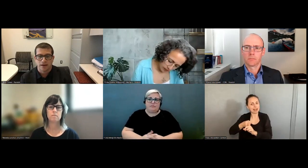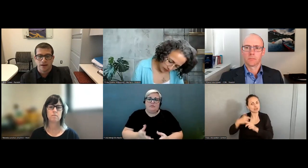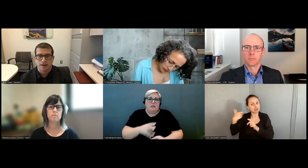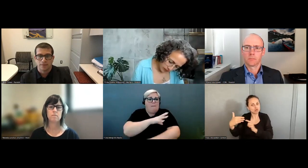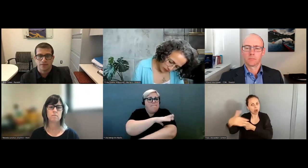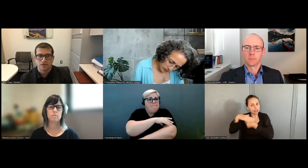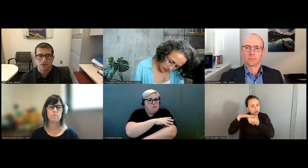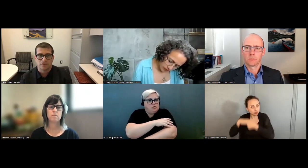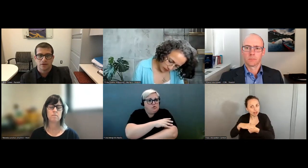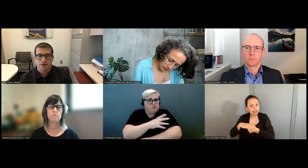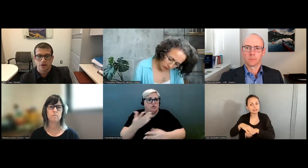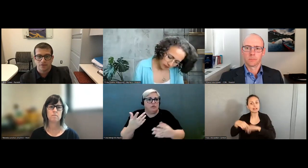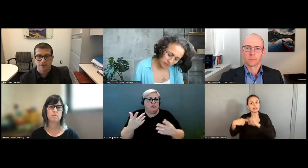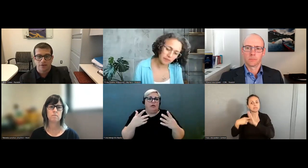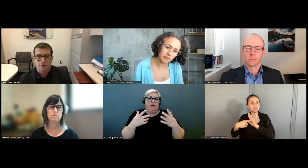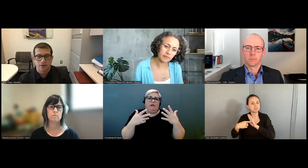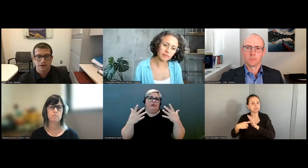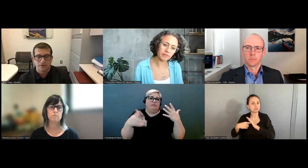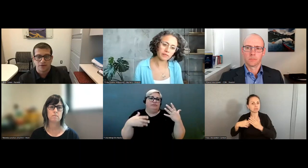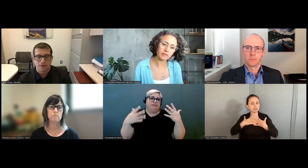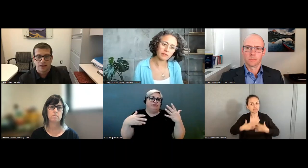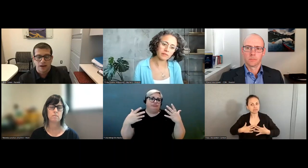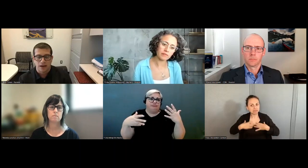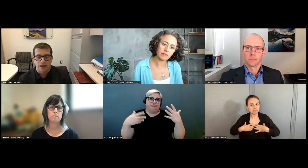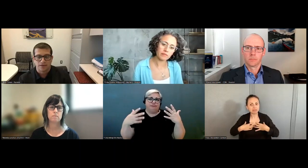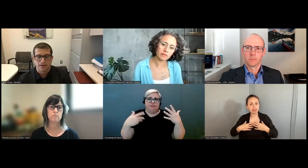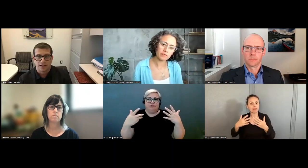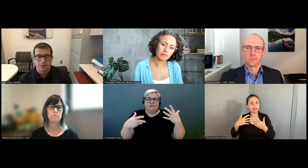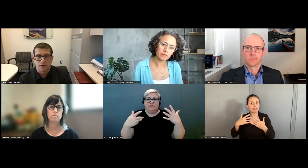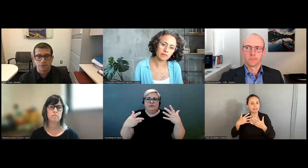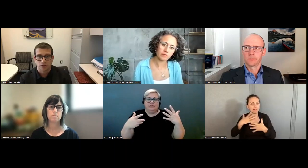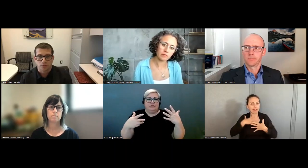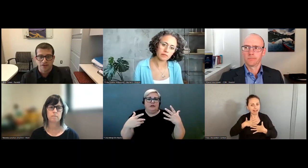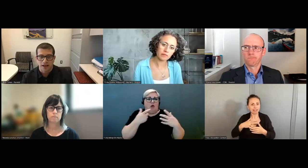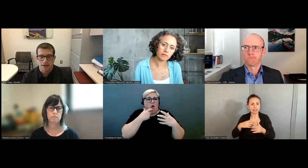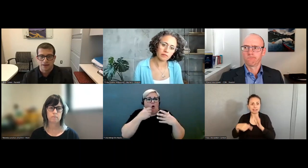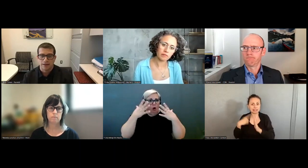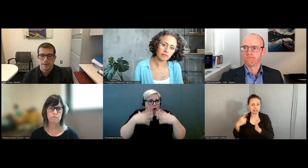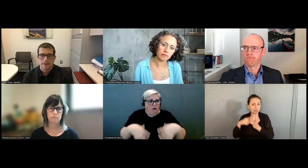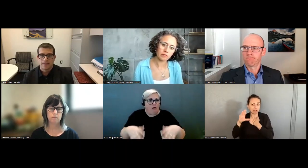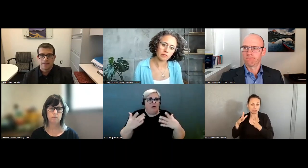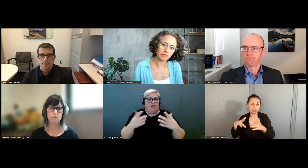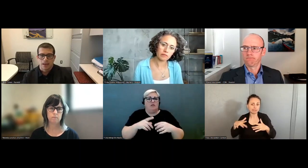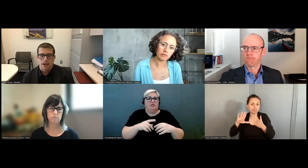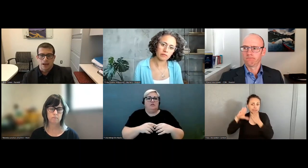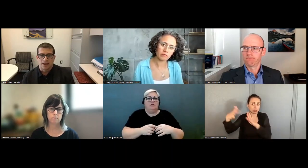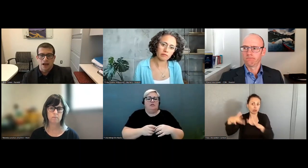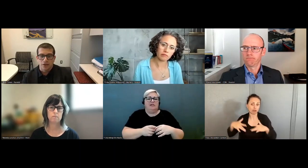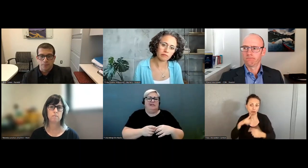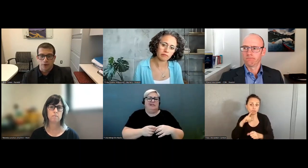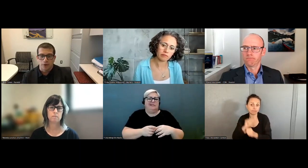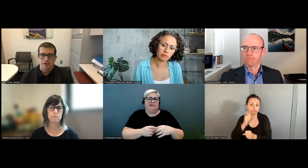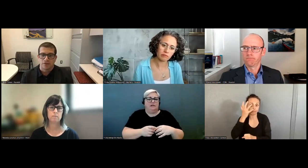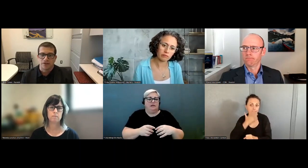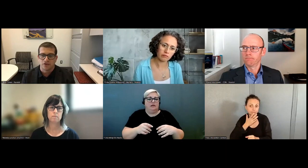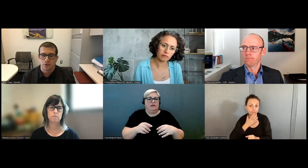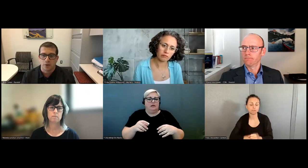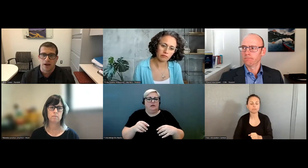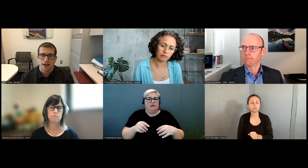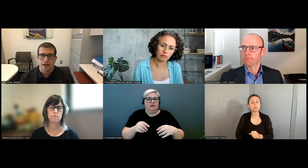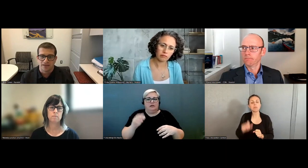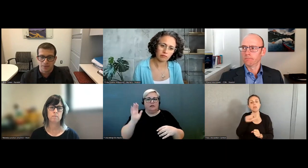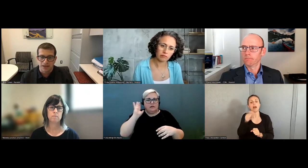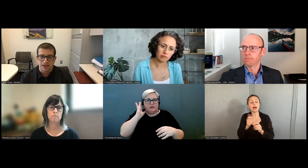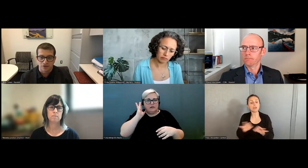stress, such as on cardiovascular health and even, sadly, premature mortality. And the other important piece of research I